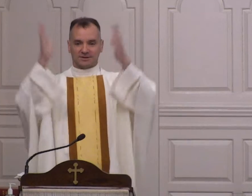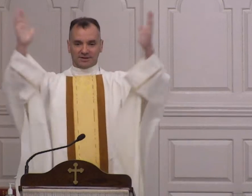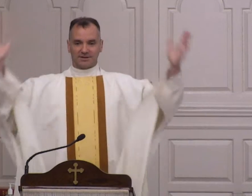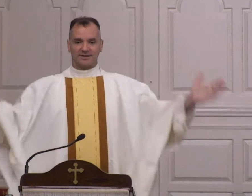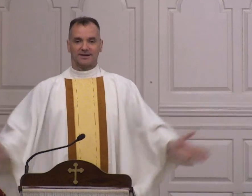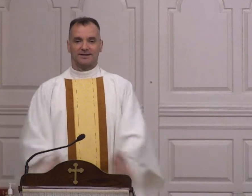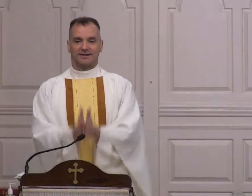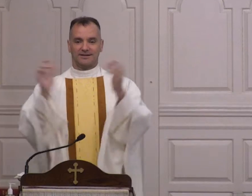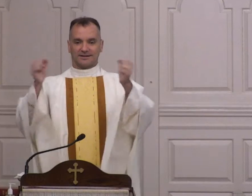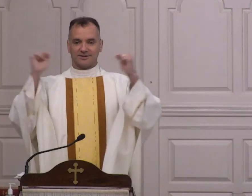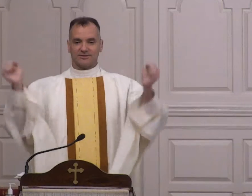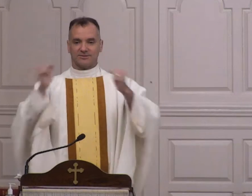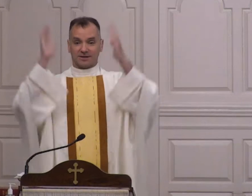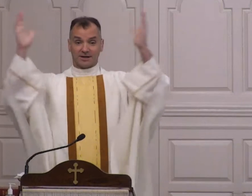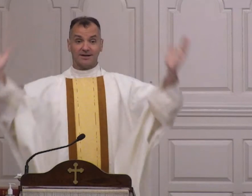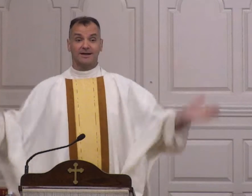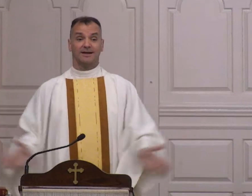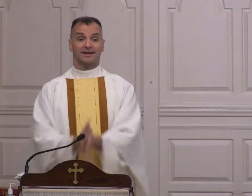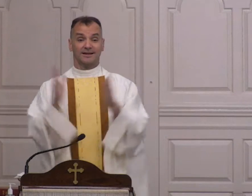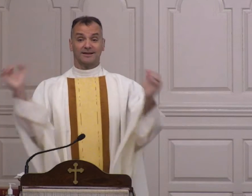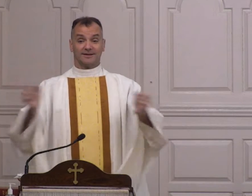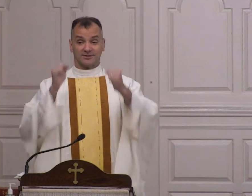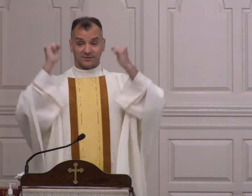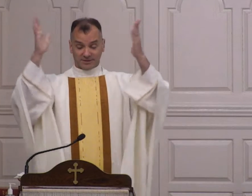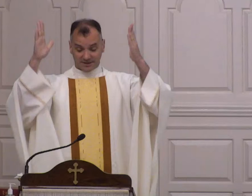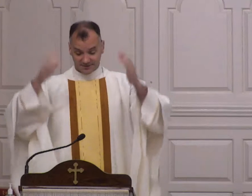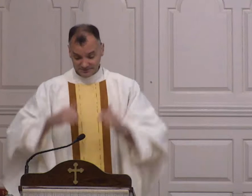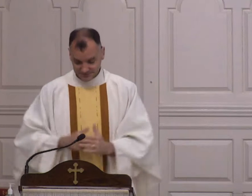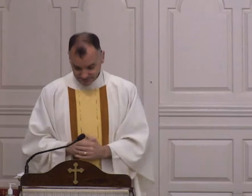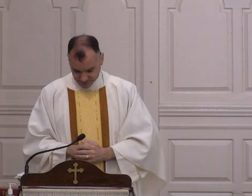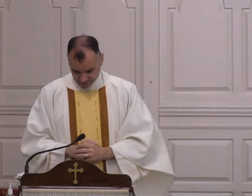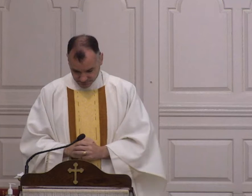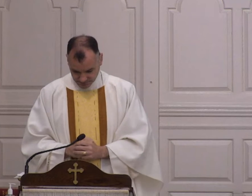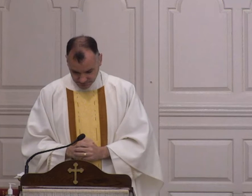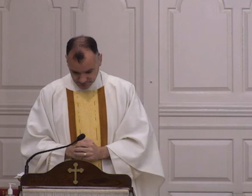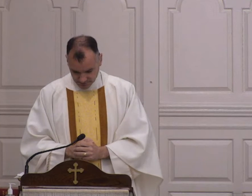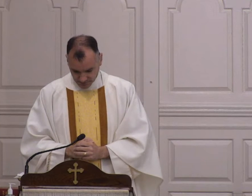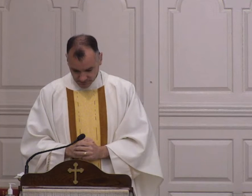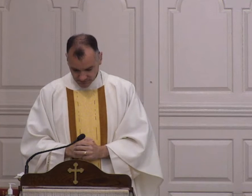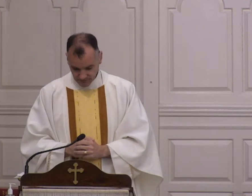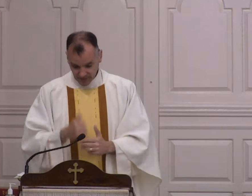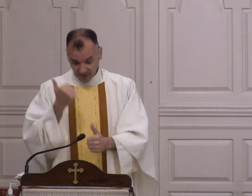Alleluia, alleluia, alleluia.